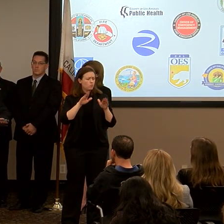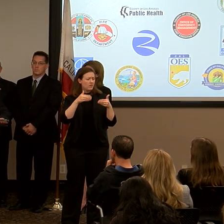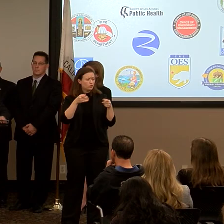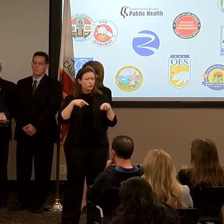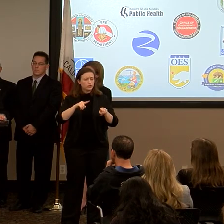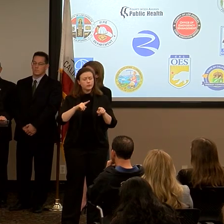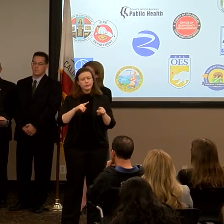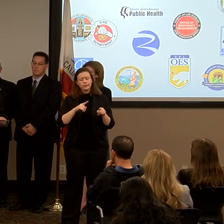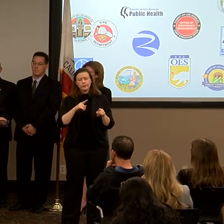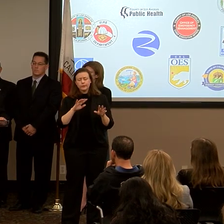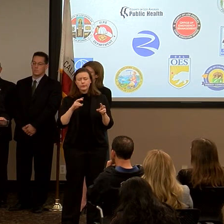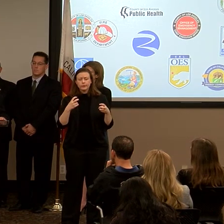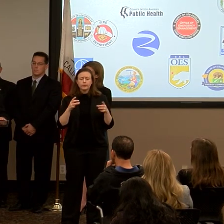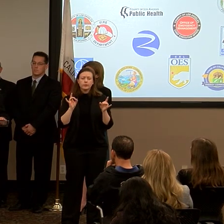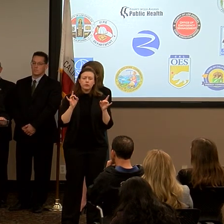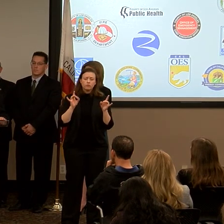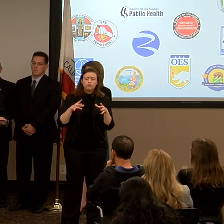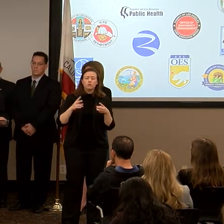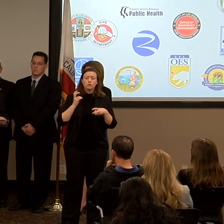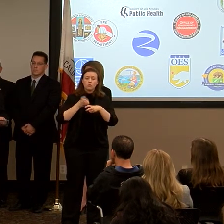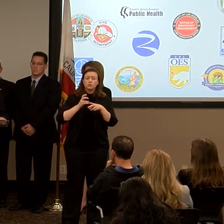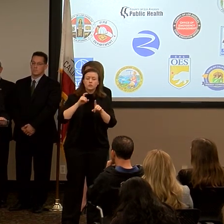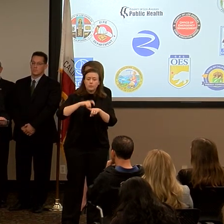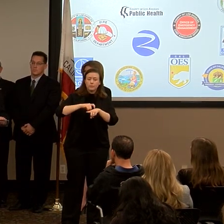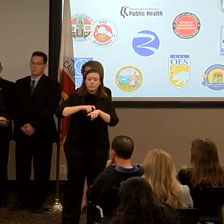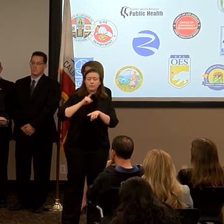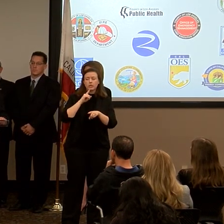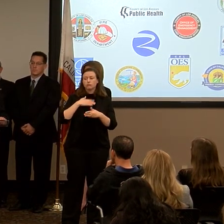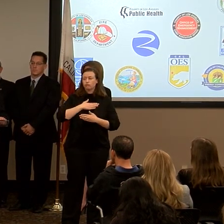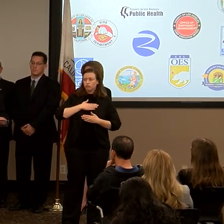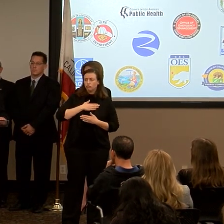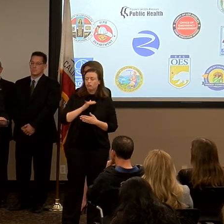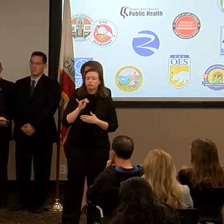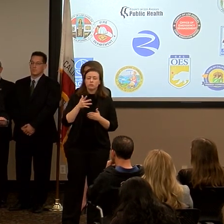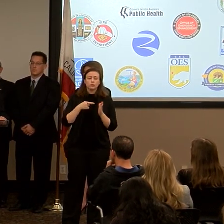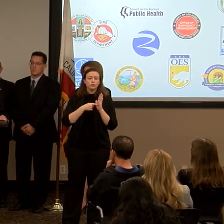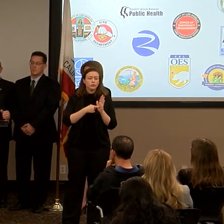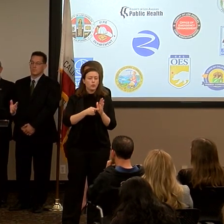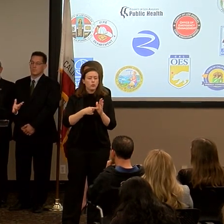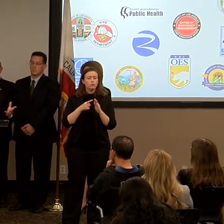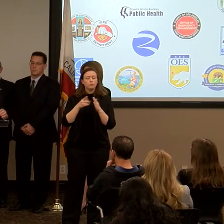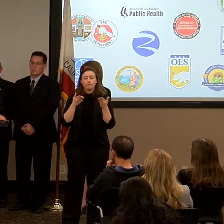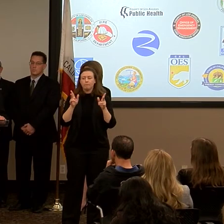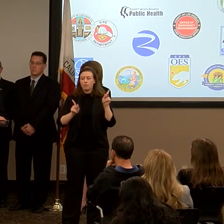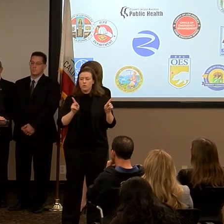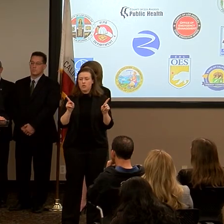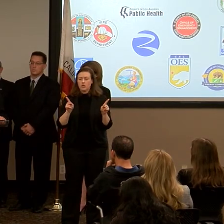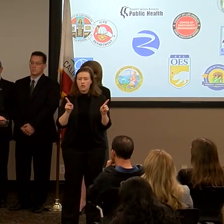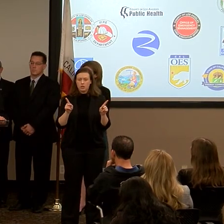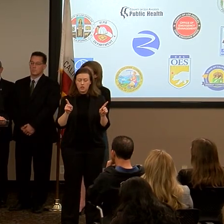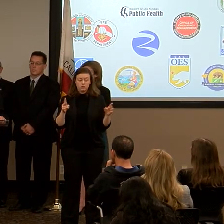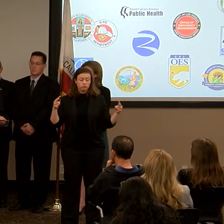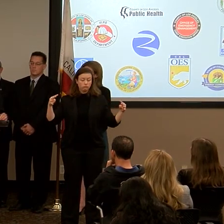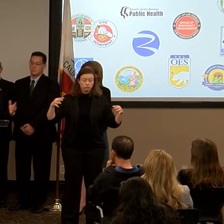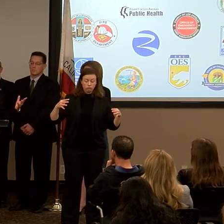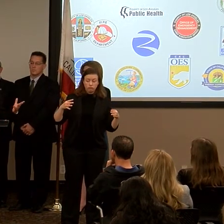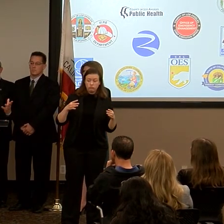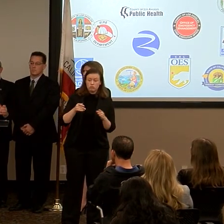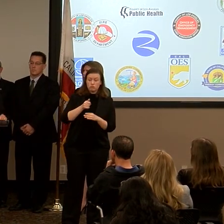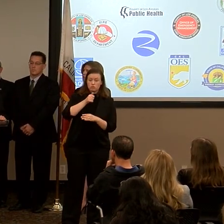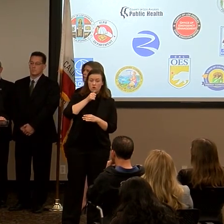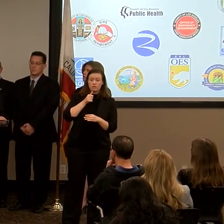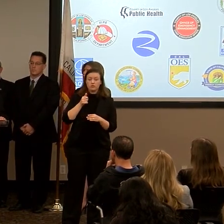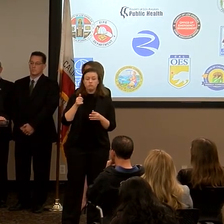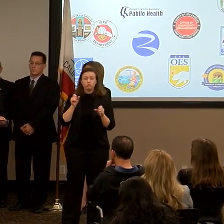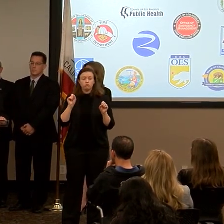challenging time was much appreciated, and I think it was also showed to the public that public and private people can